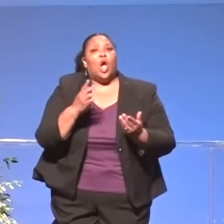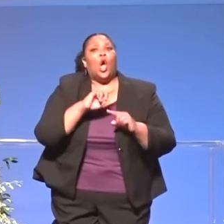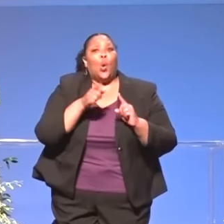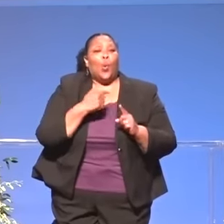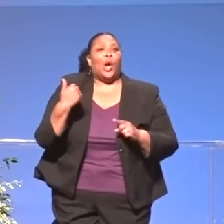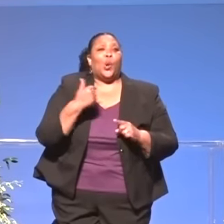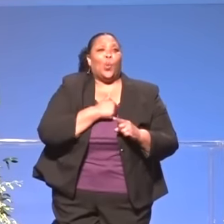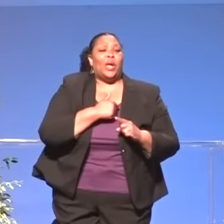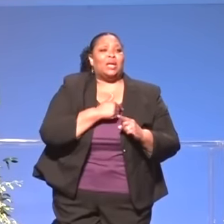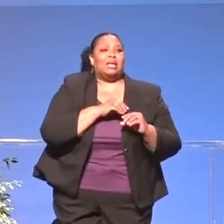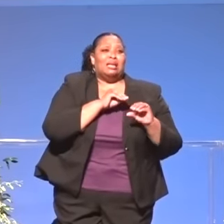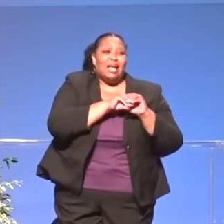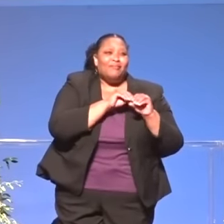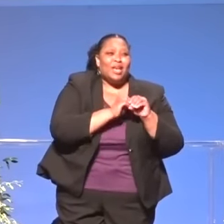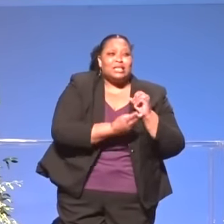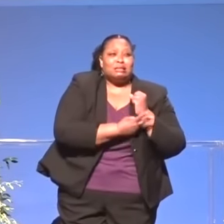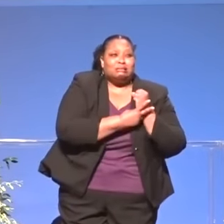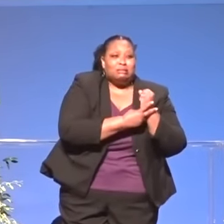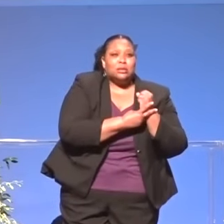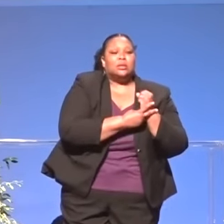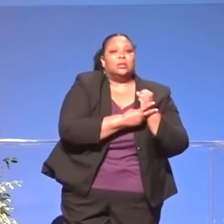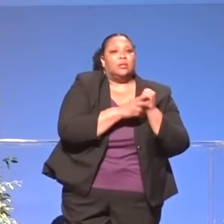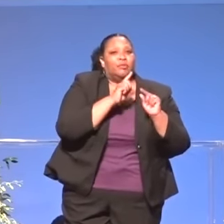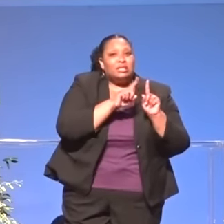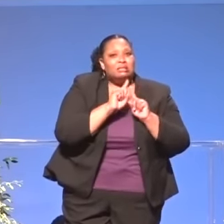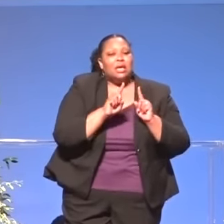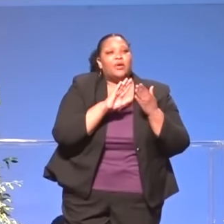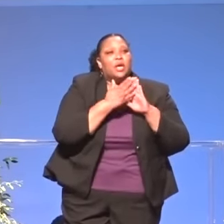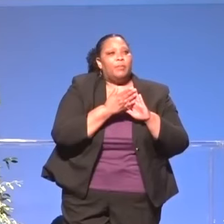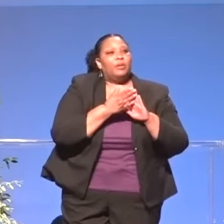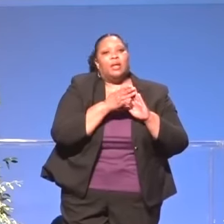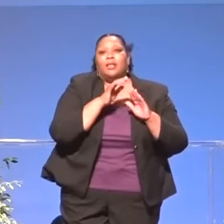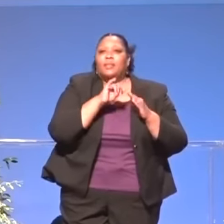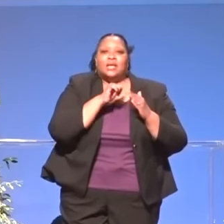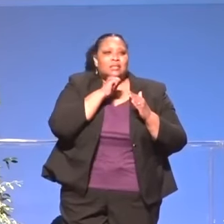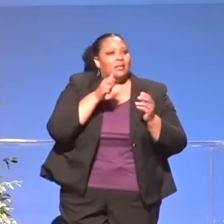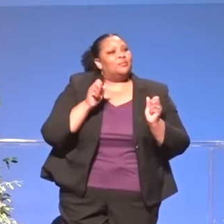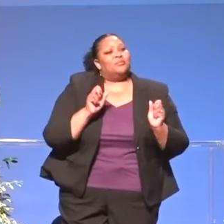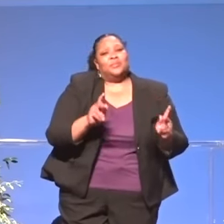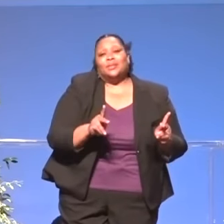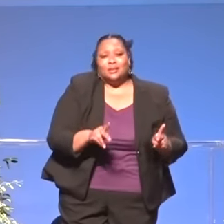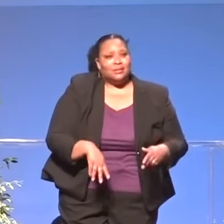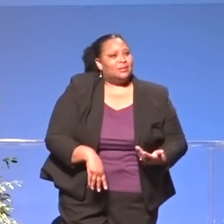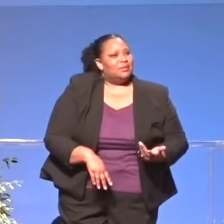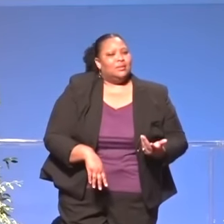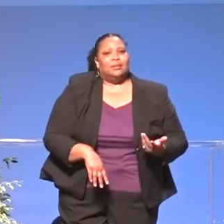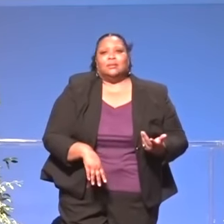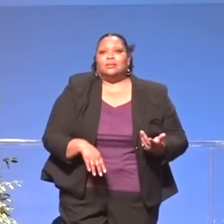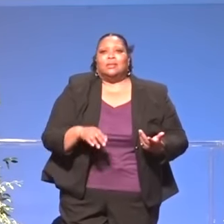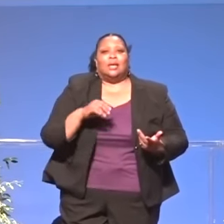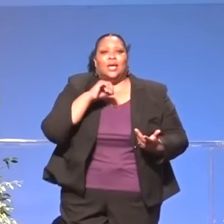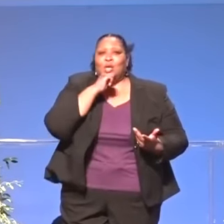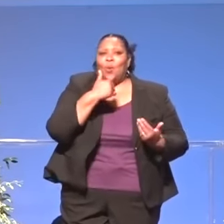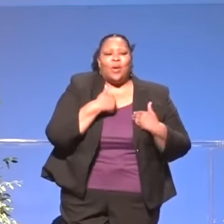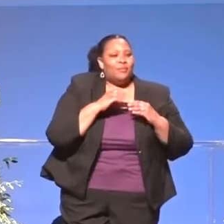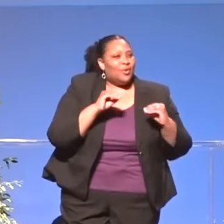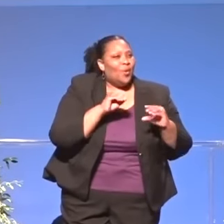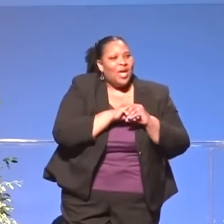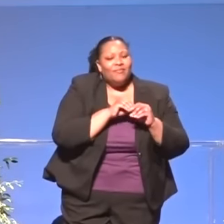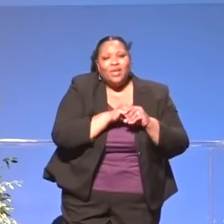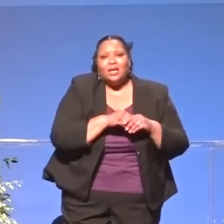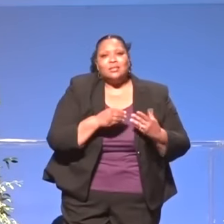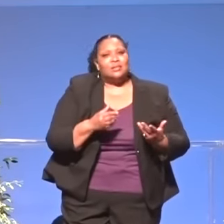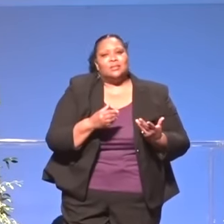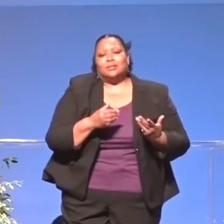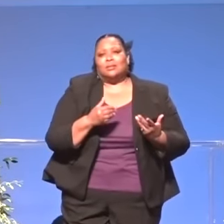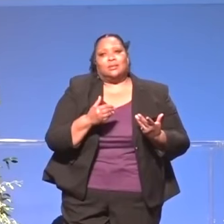when when we invest in communities that have been underserved and under invested in where we haven't